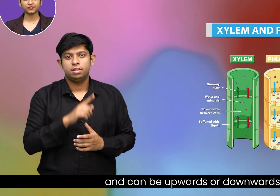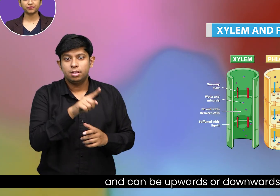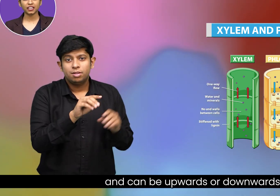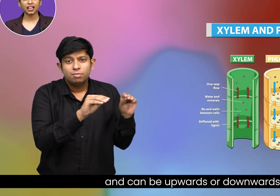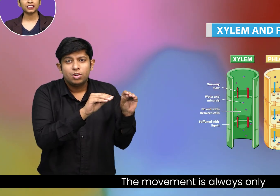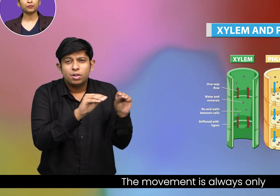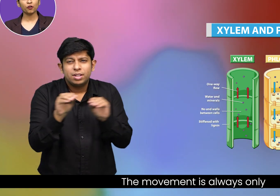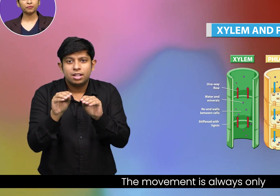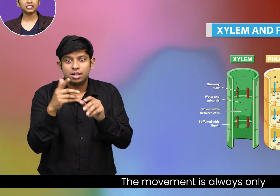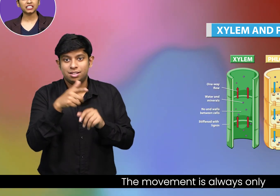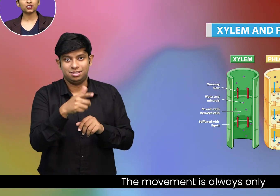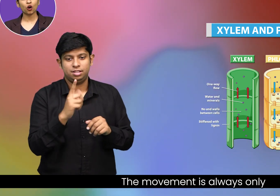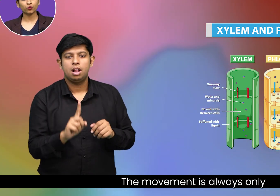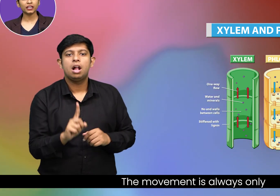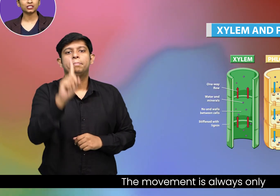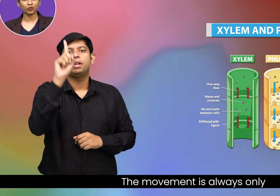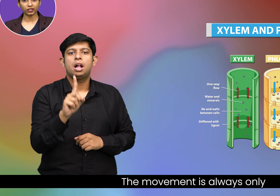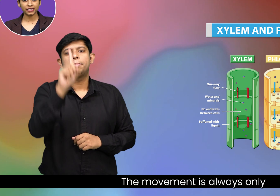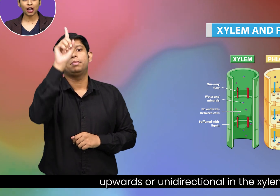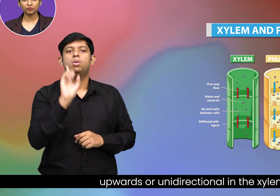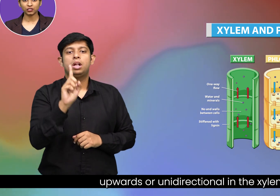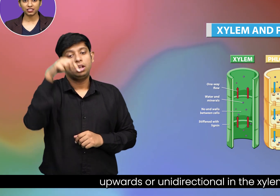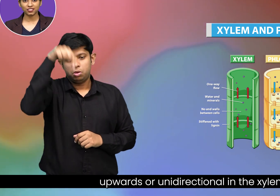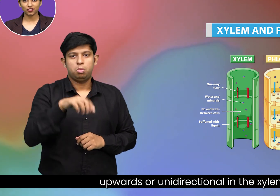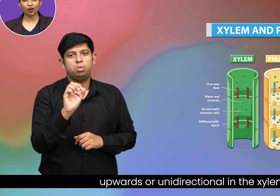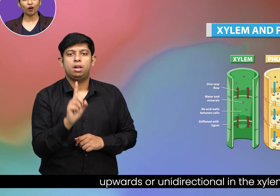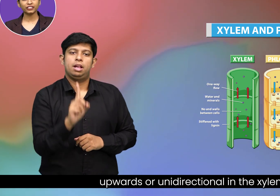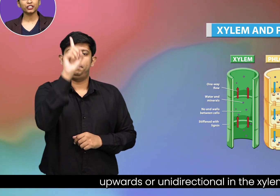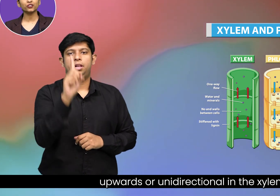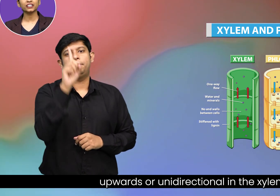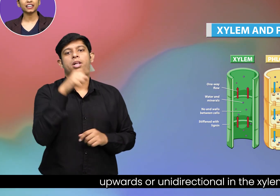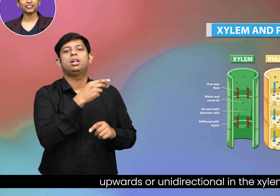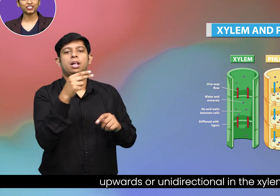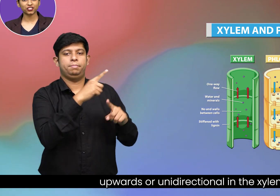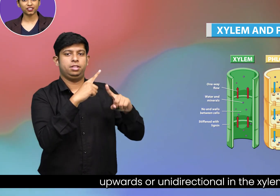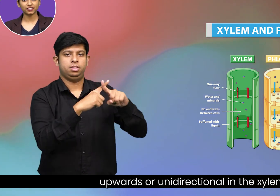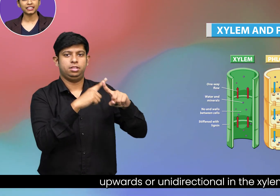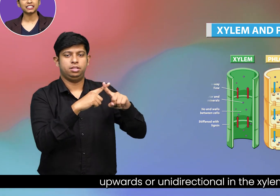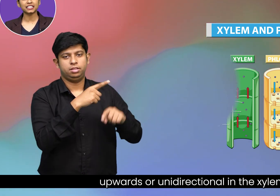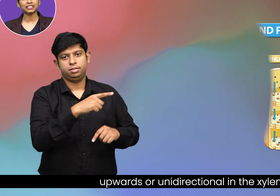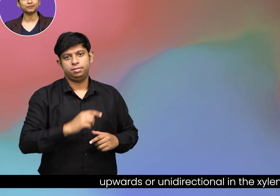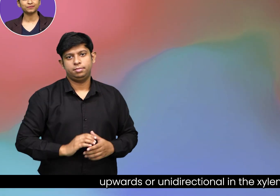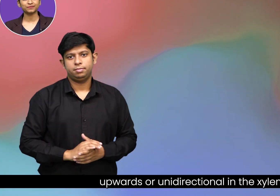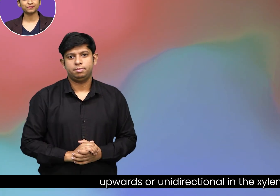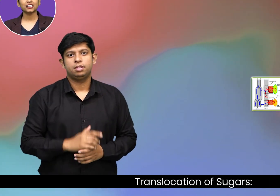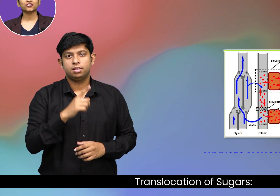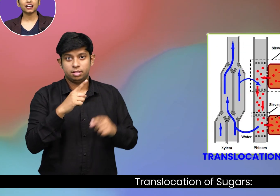downwards. The movement is always only upwards or unidirectional in the